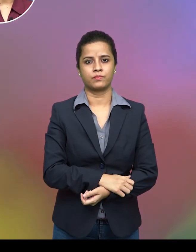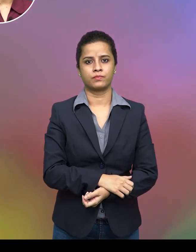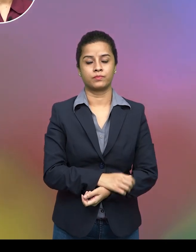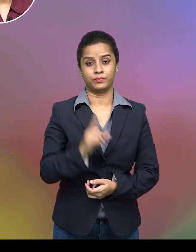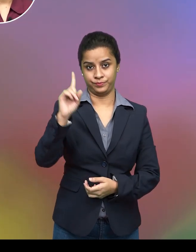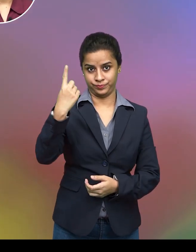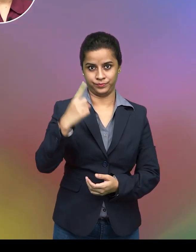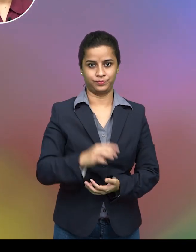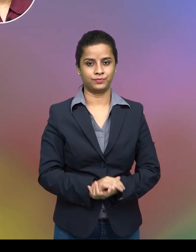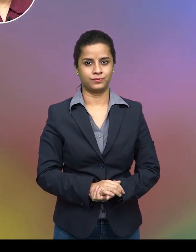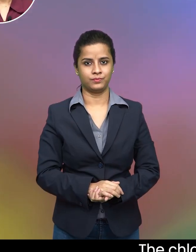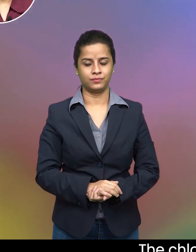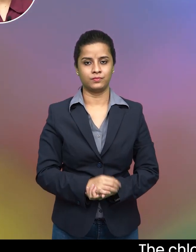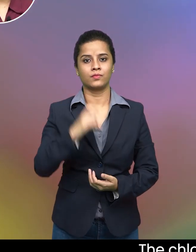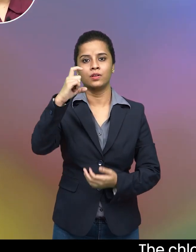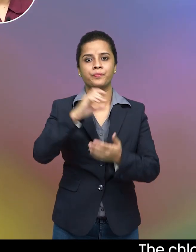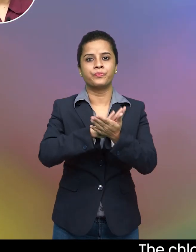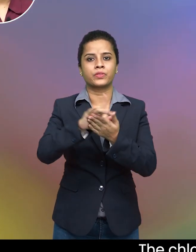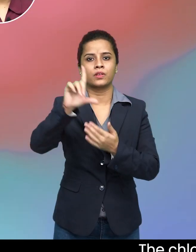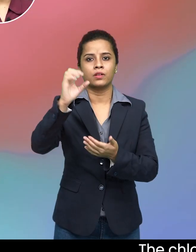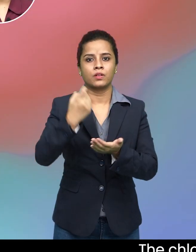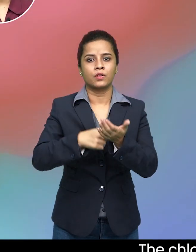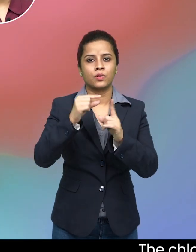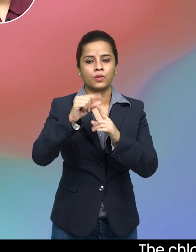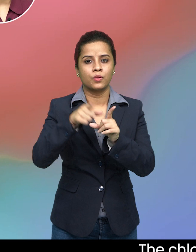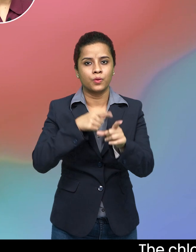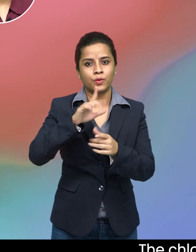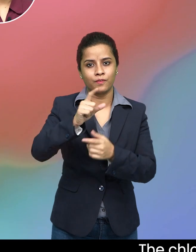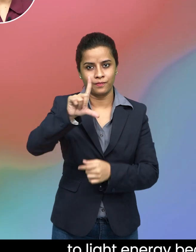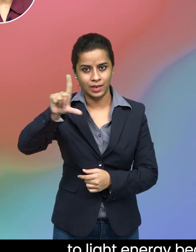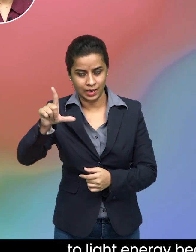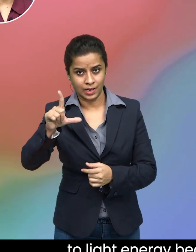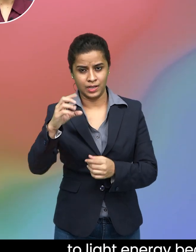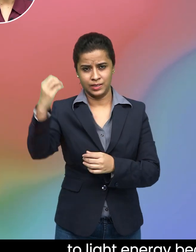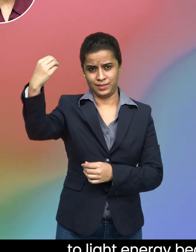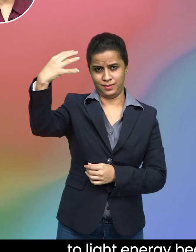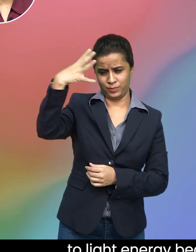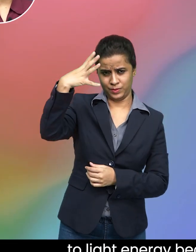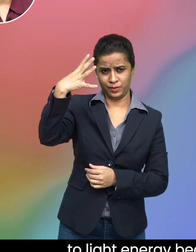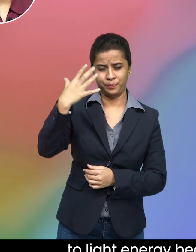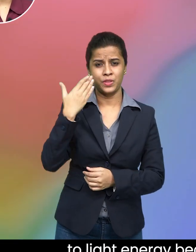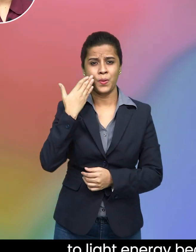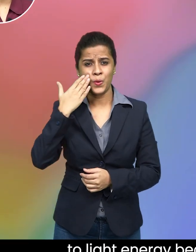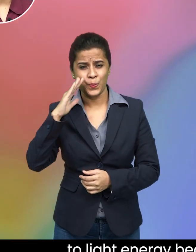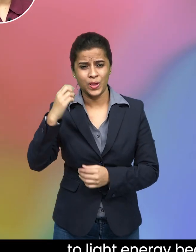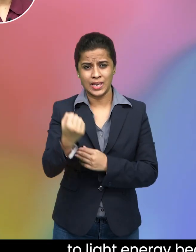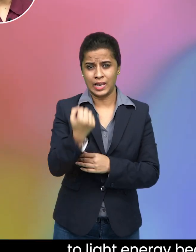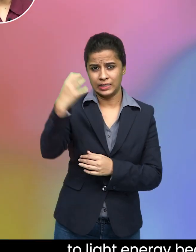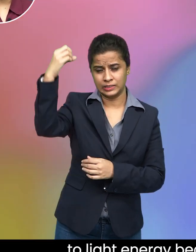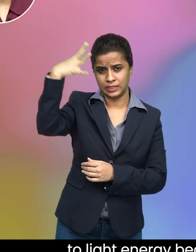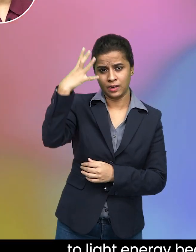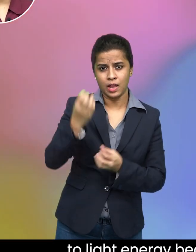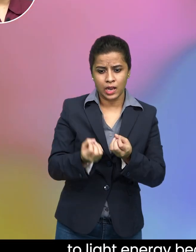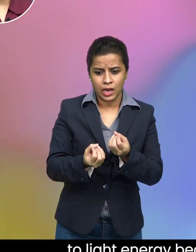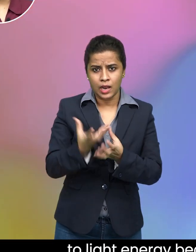Step 1. The chlorophyll on exposure to light energy becomes activated